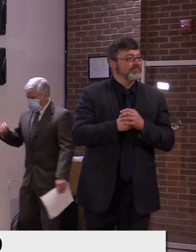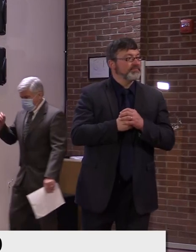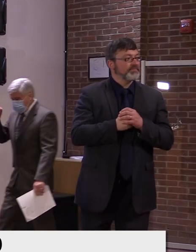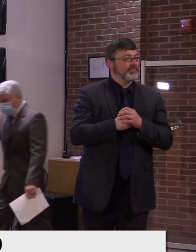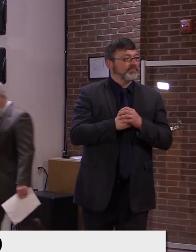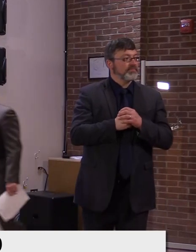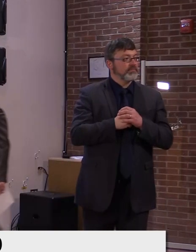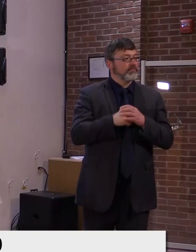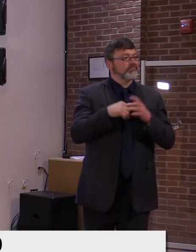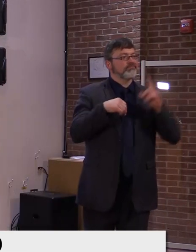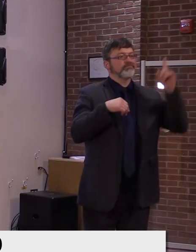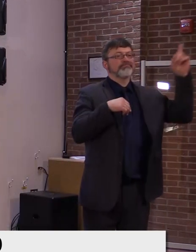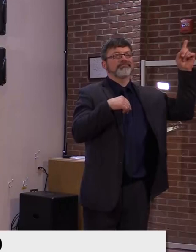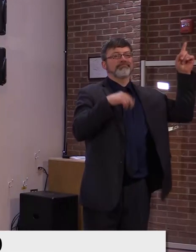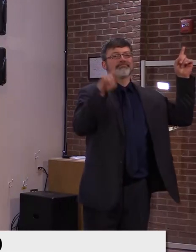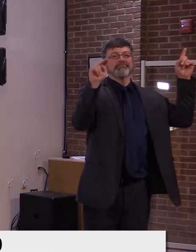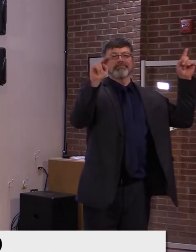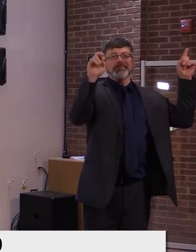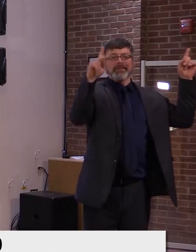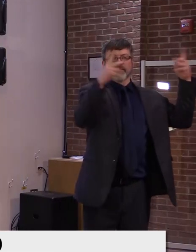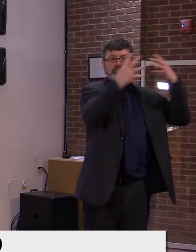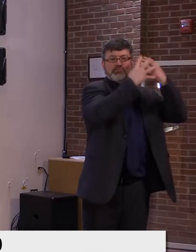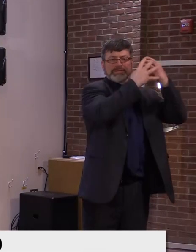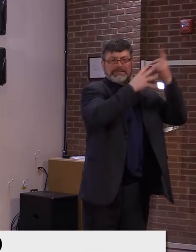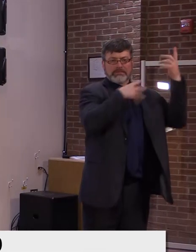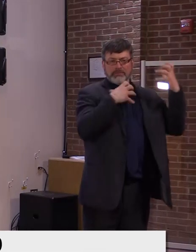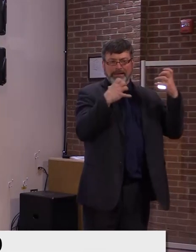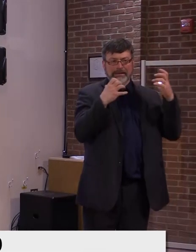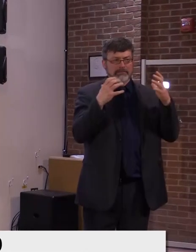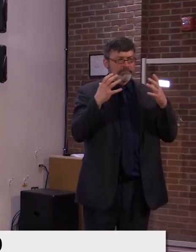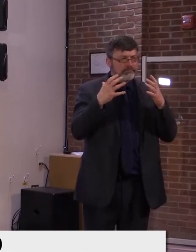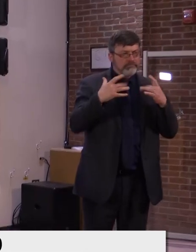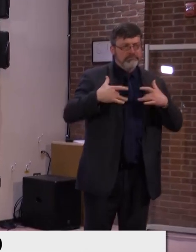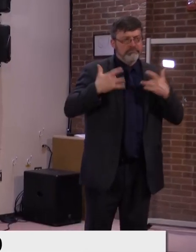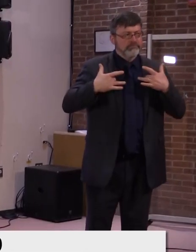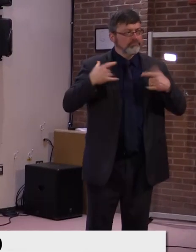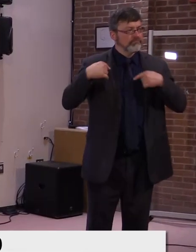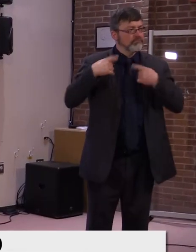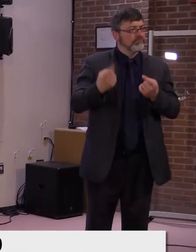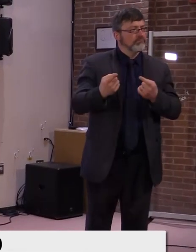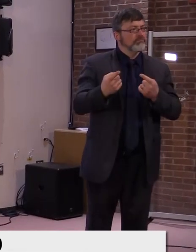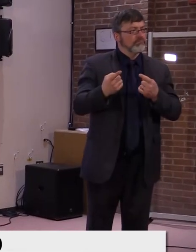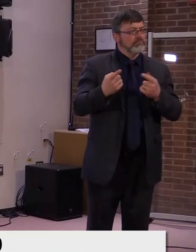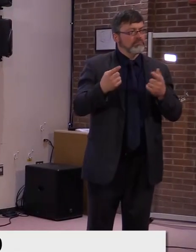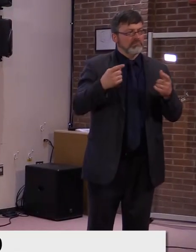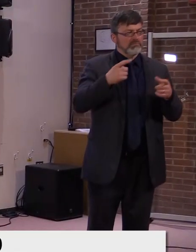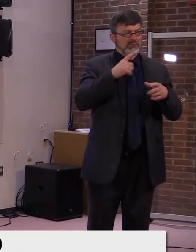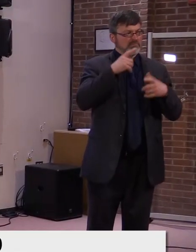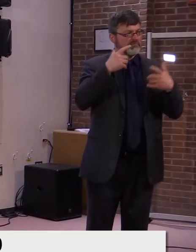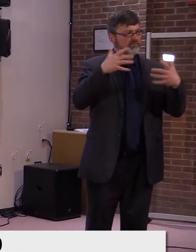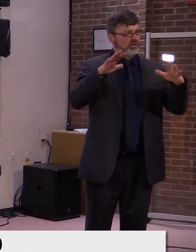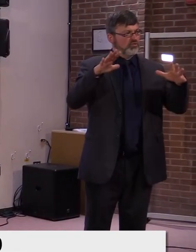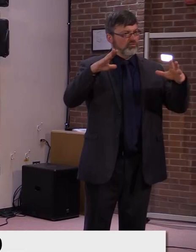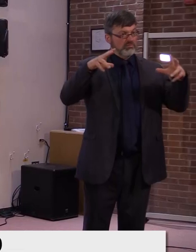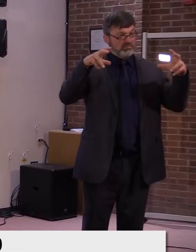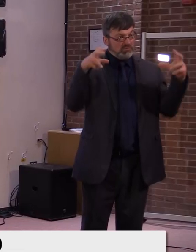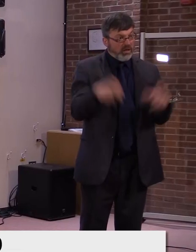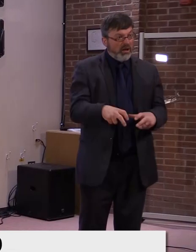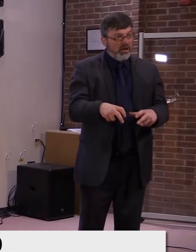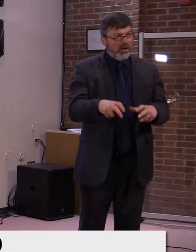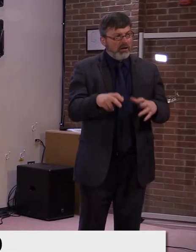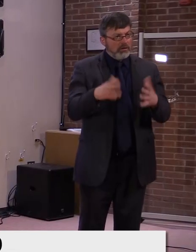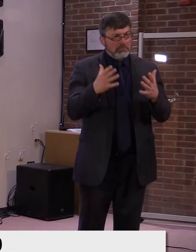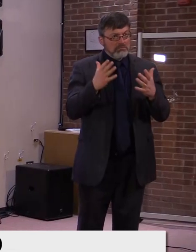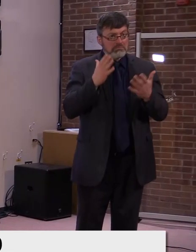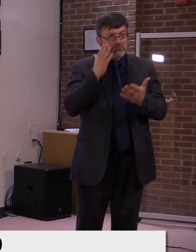Northern State. Has the full lockdown been lifted? Earlier in the outbreak, it was mentioned there was one inmate